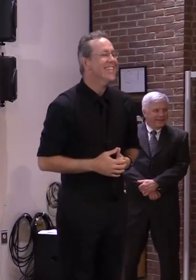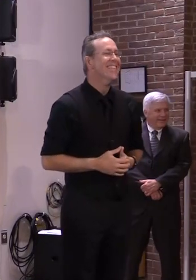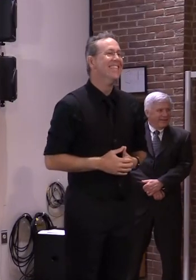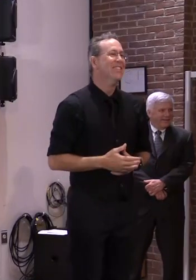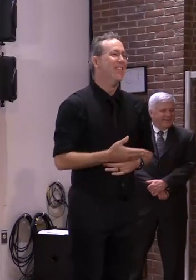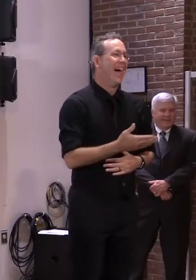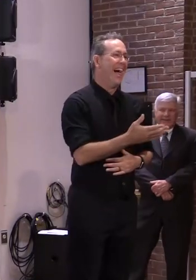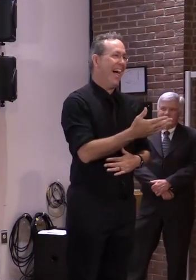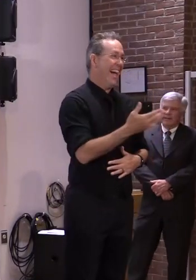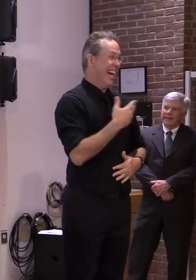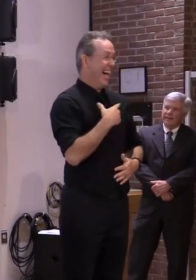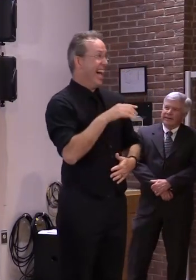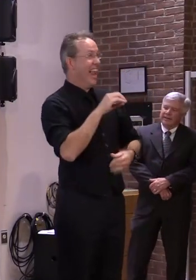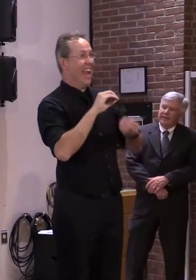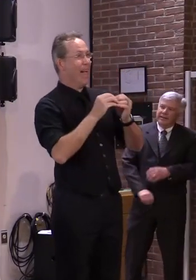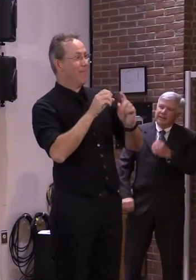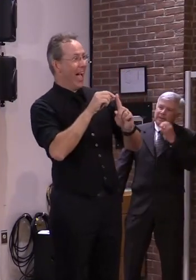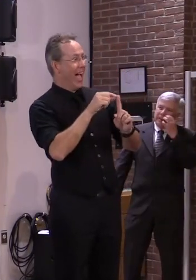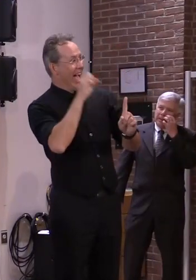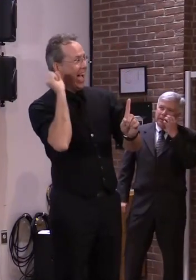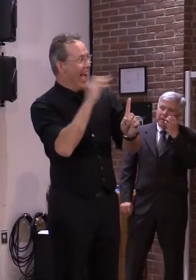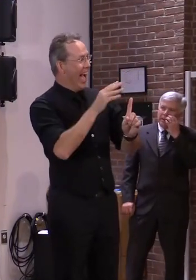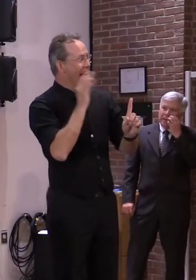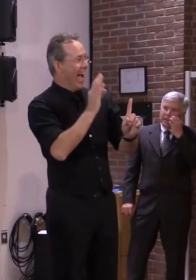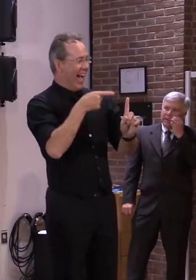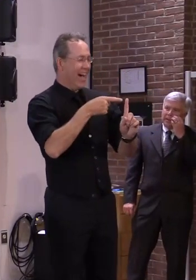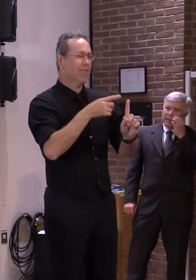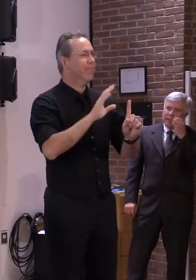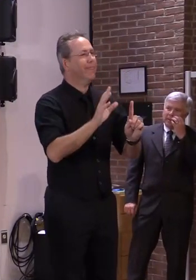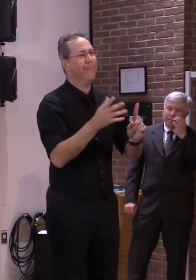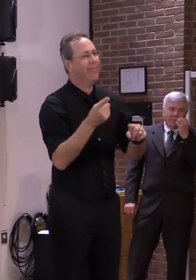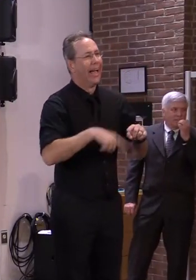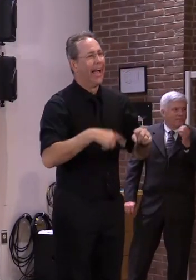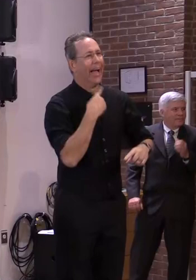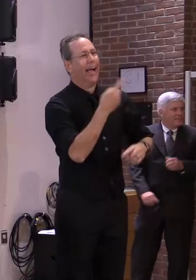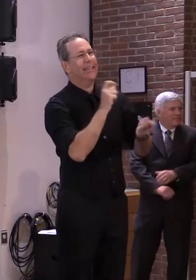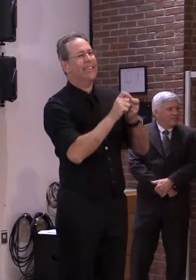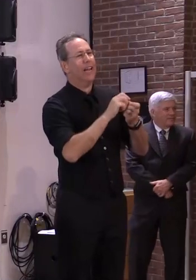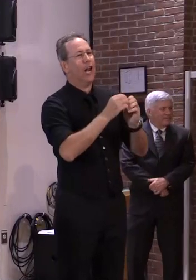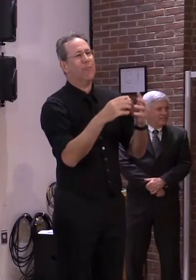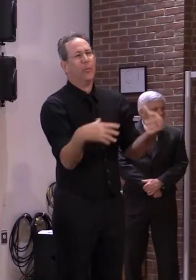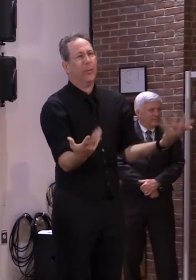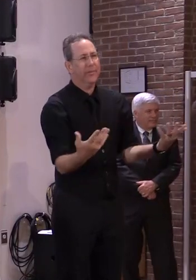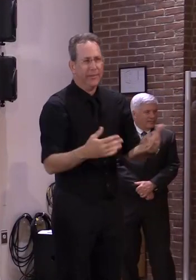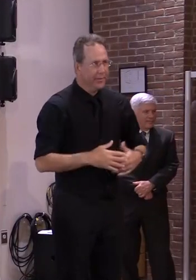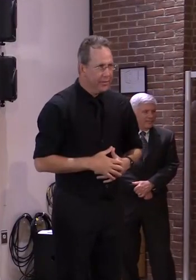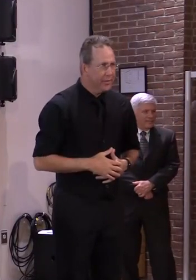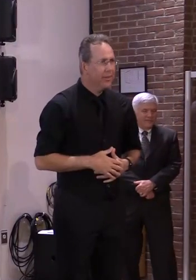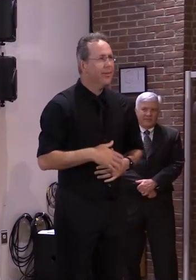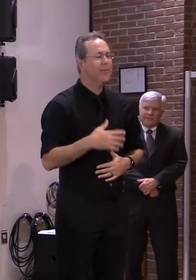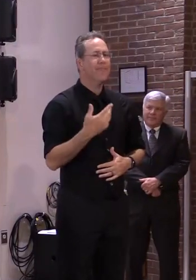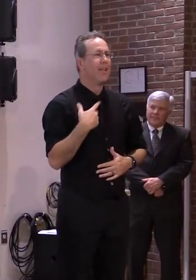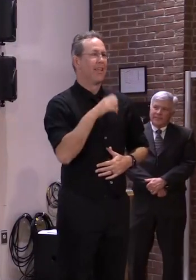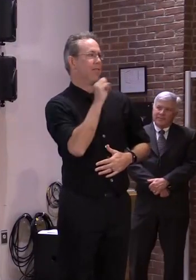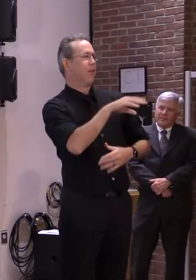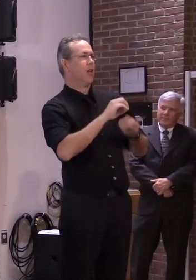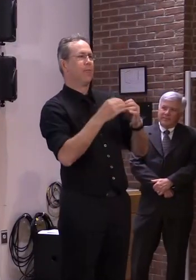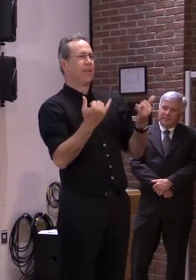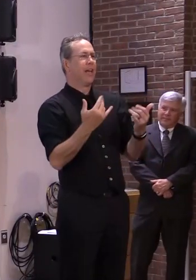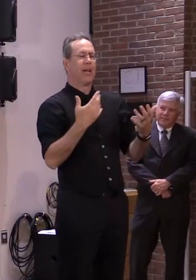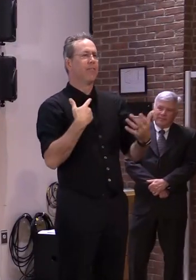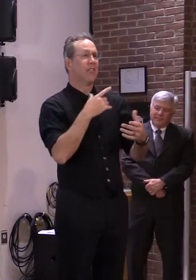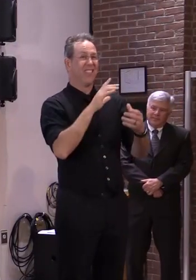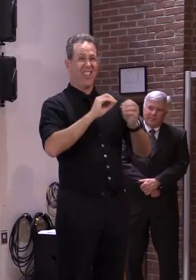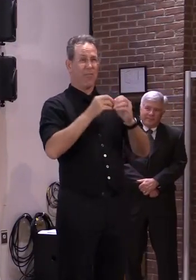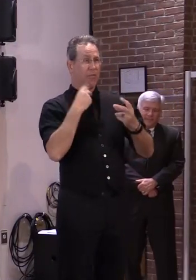we set as a goal, but the current number is not the goal. It's higher than the current number. So we are willing to